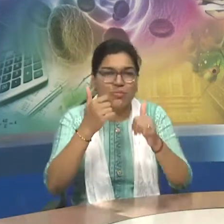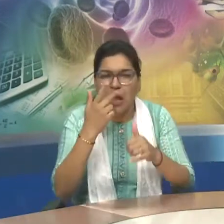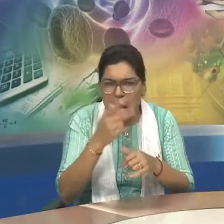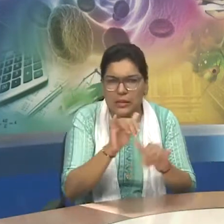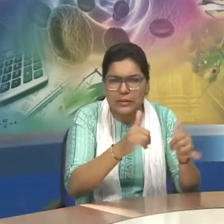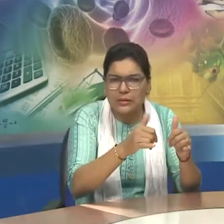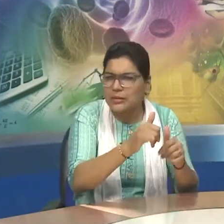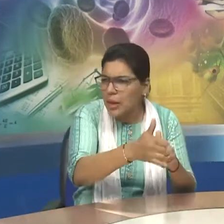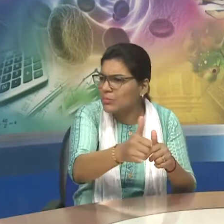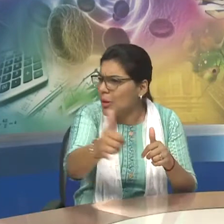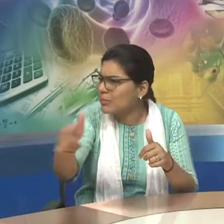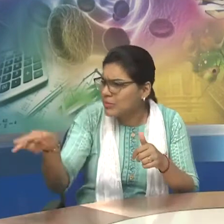children